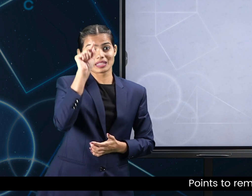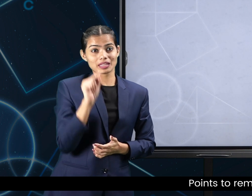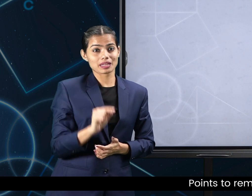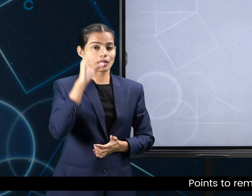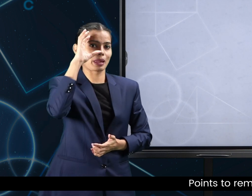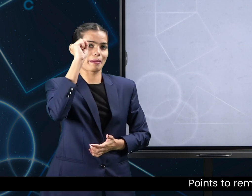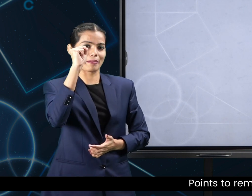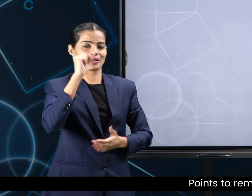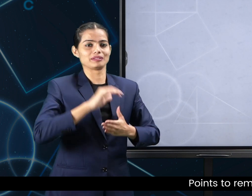Points to remember.